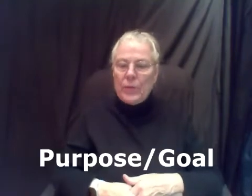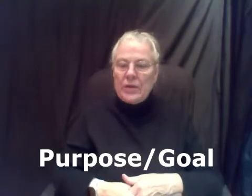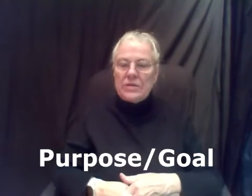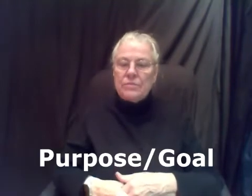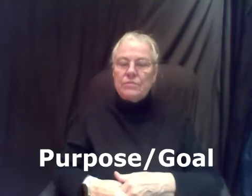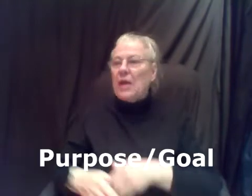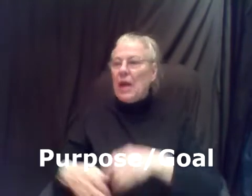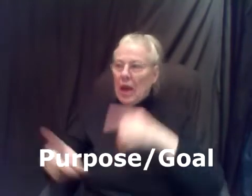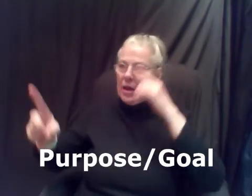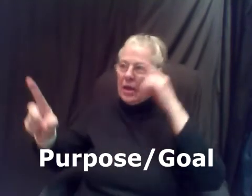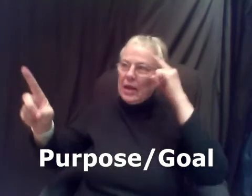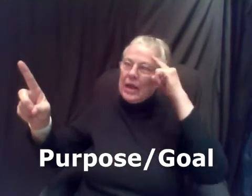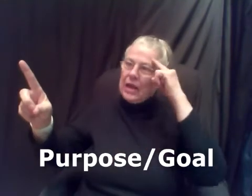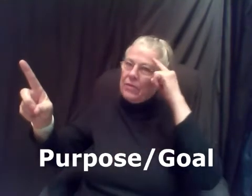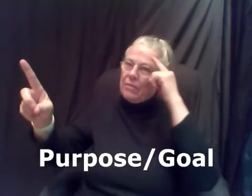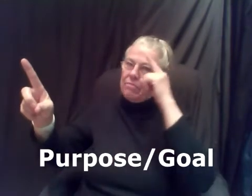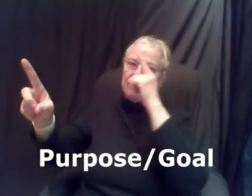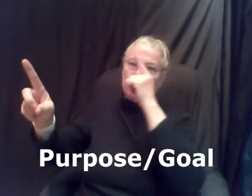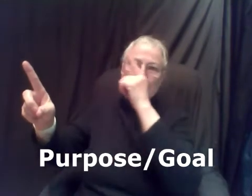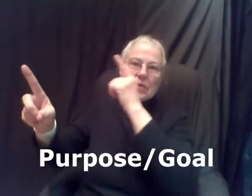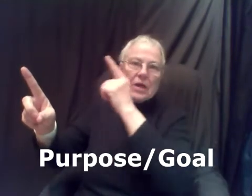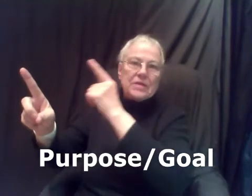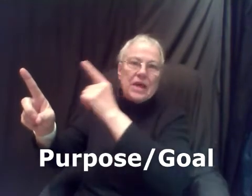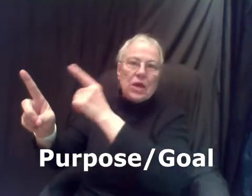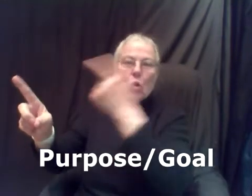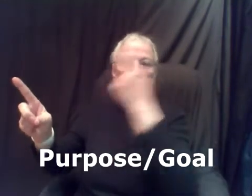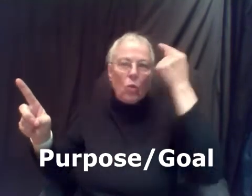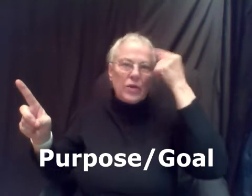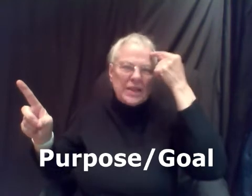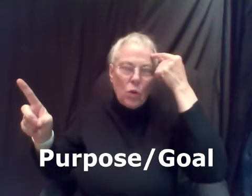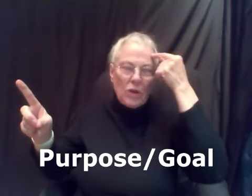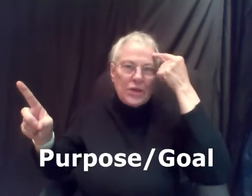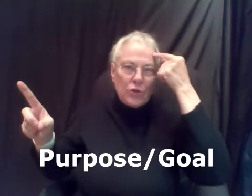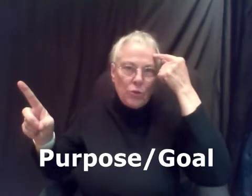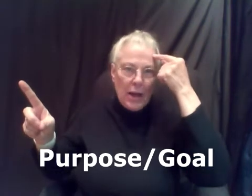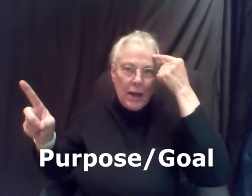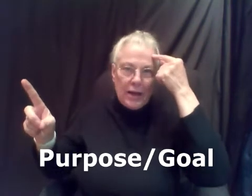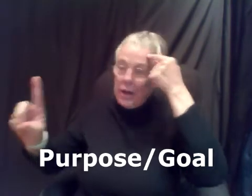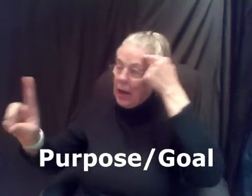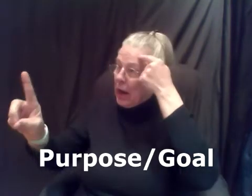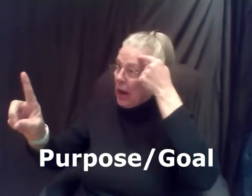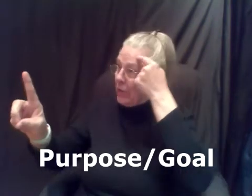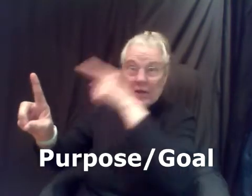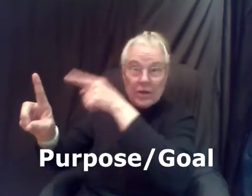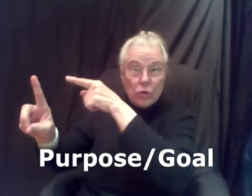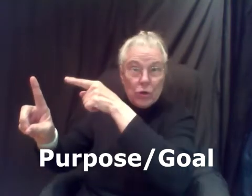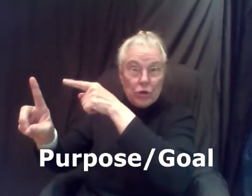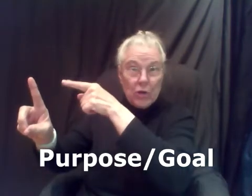Purpose in is a goal. It's what's in your mind, and there's where you're trying to